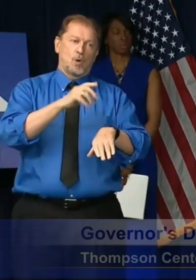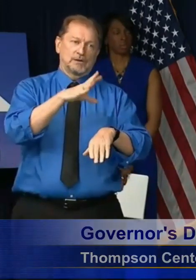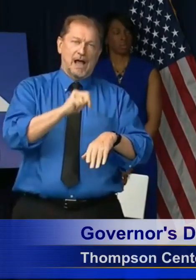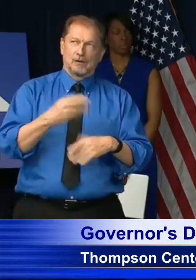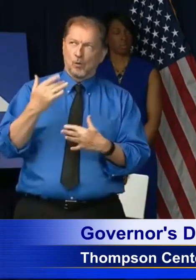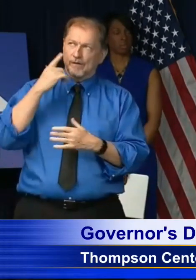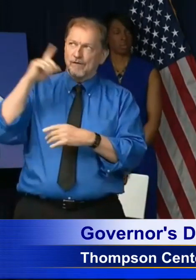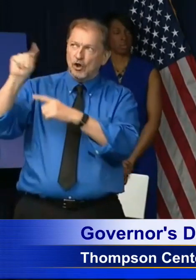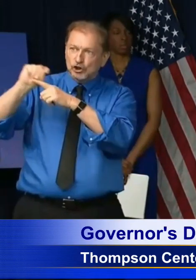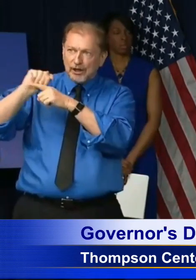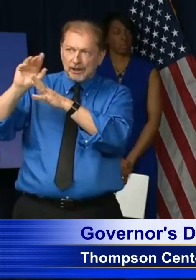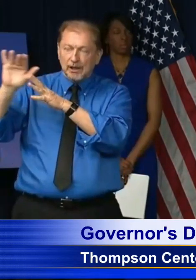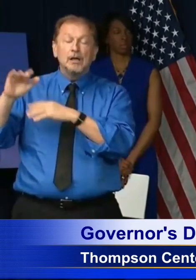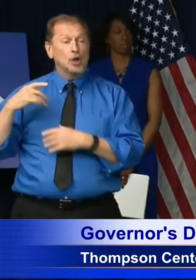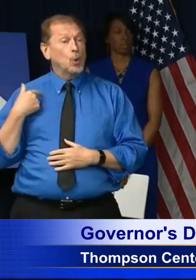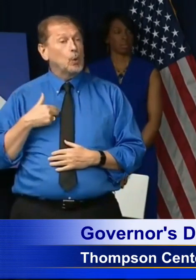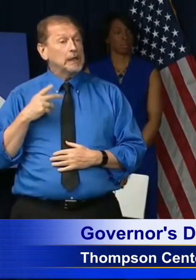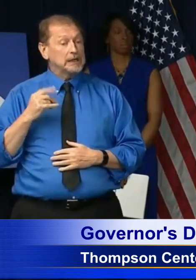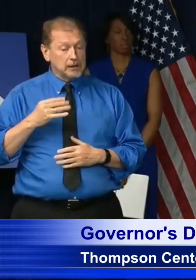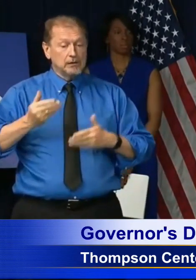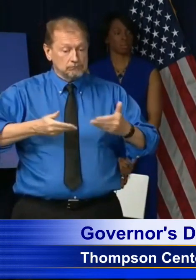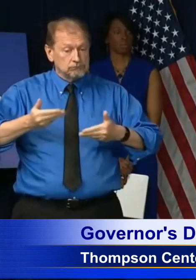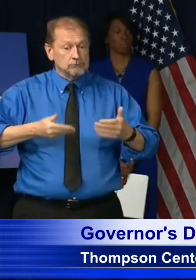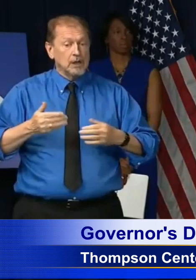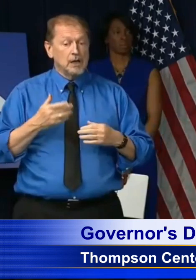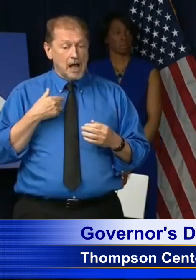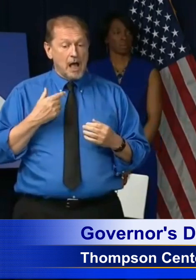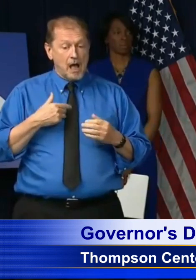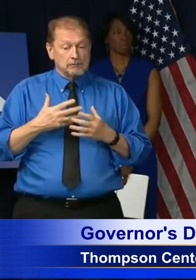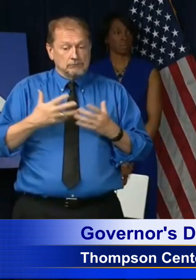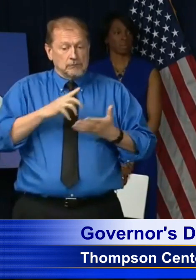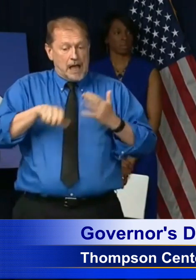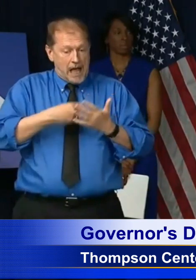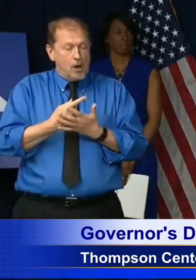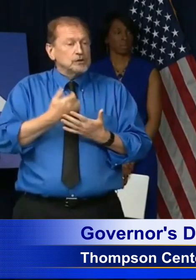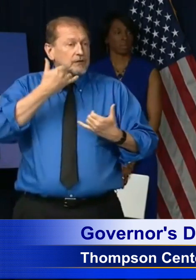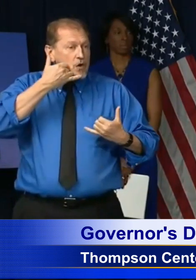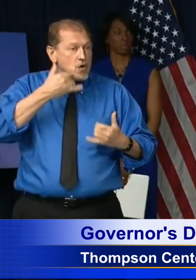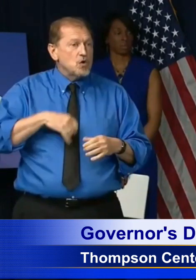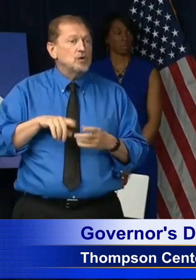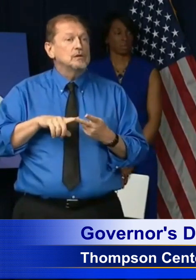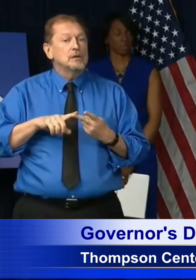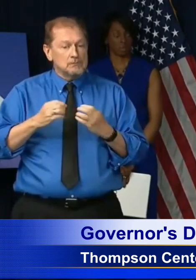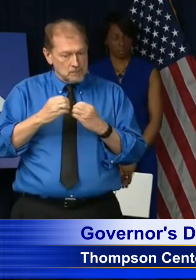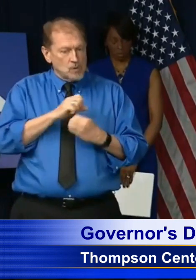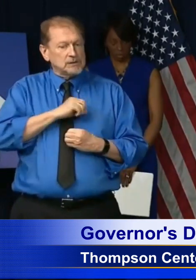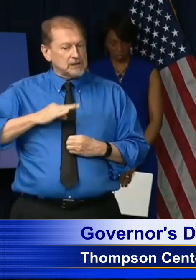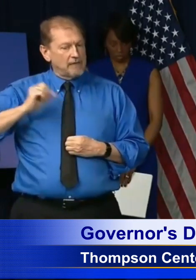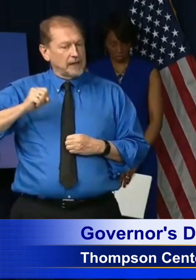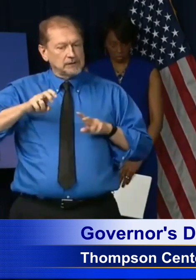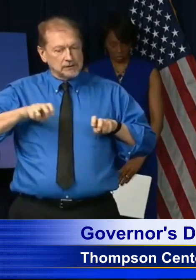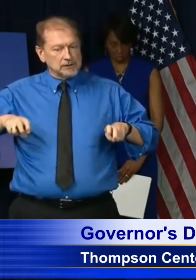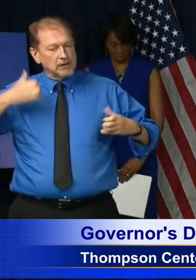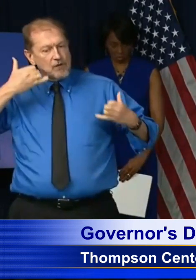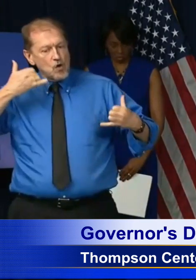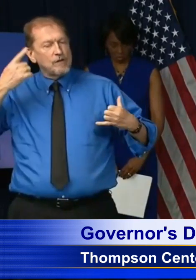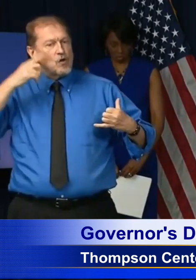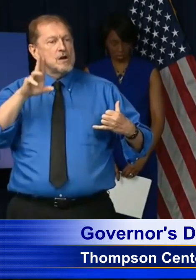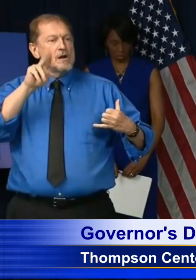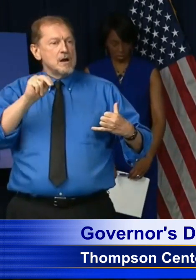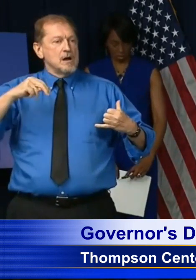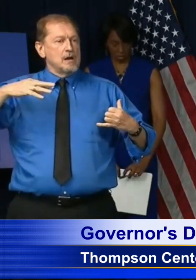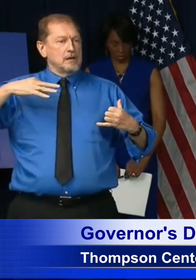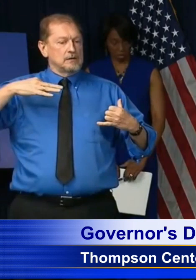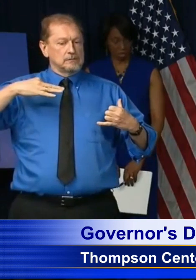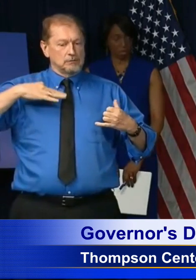having said that, we've expanded the phone lines and the number of people that are covering those phones who are already